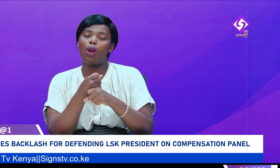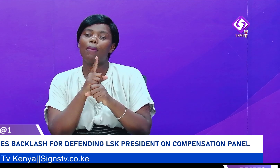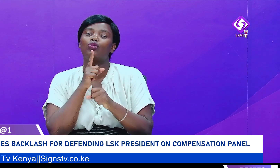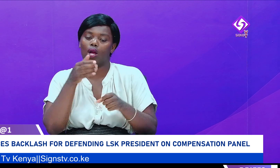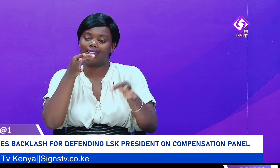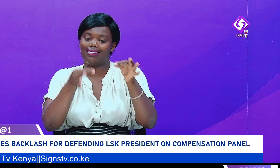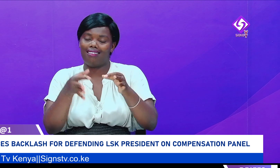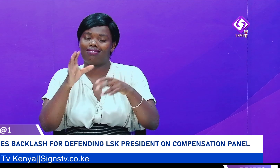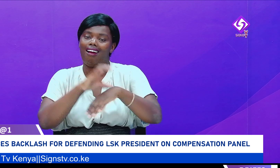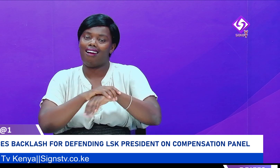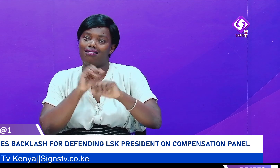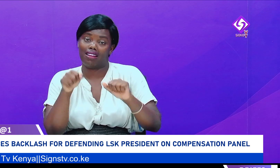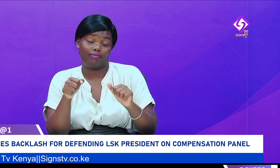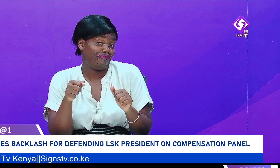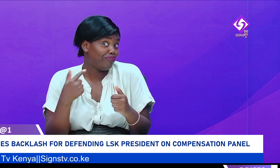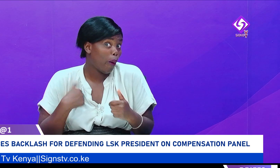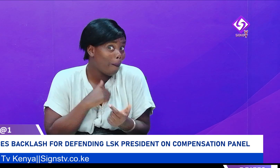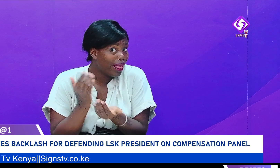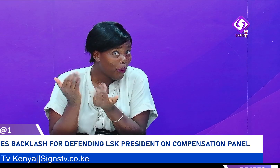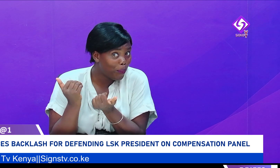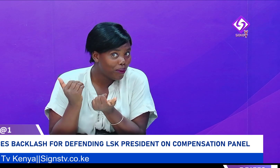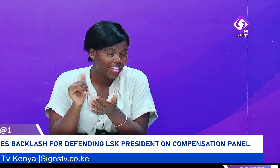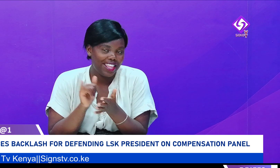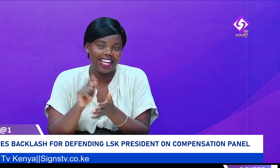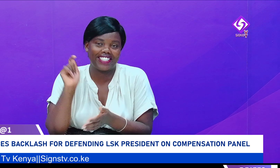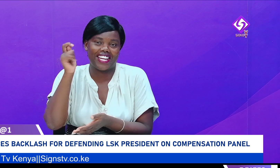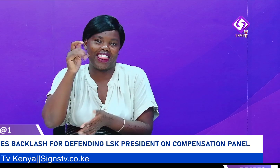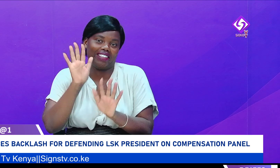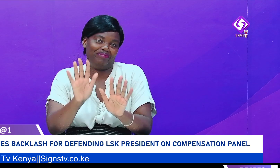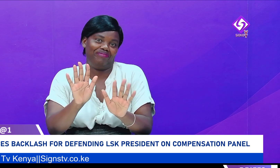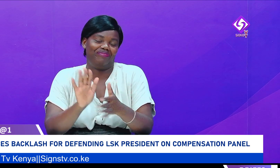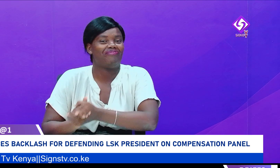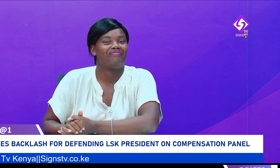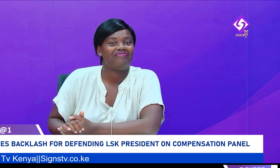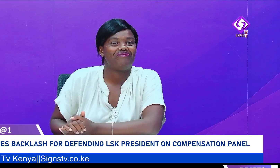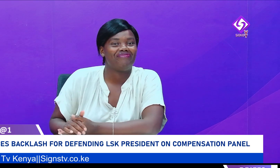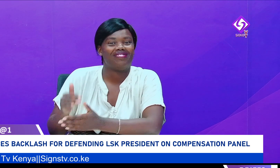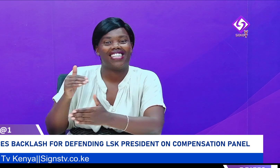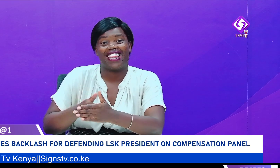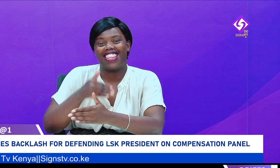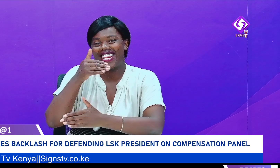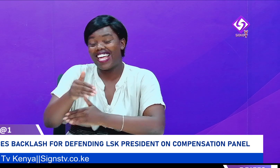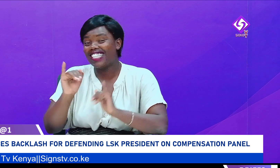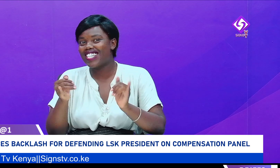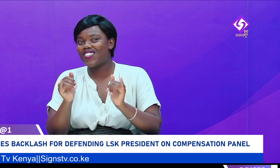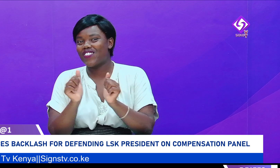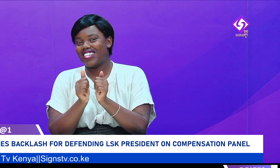any challenge. And she's going to ensure that justice will be served. On to